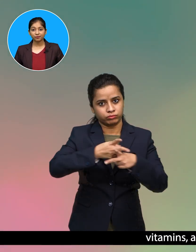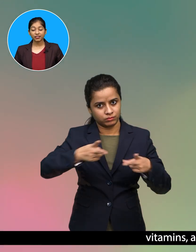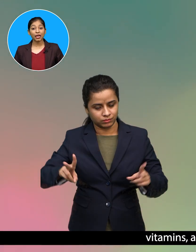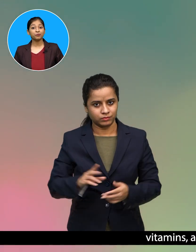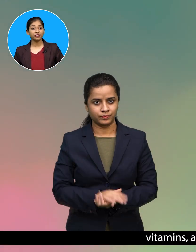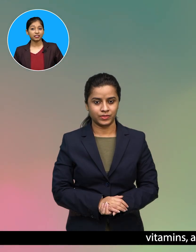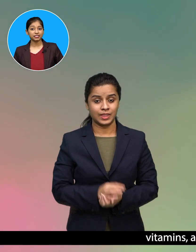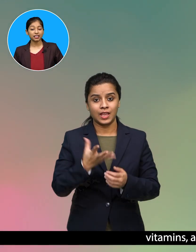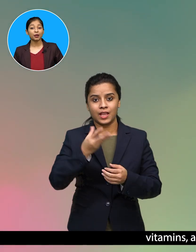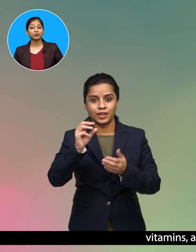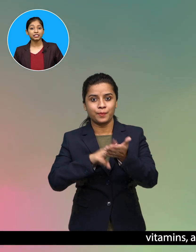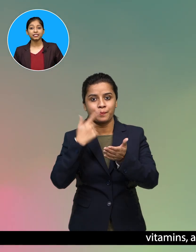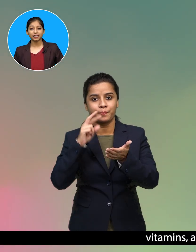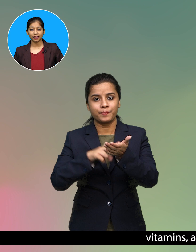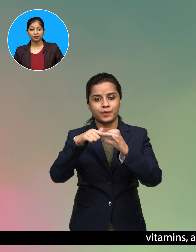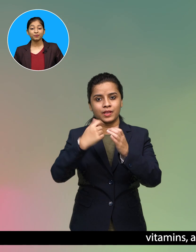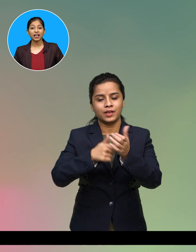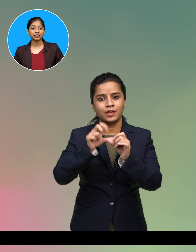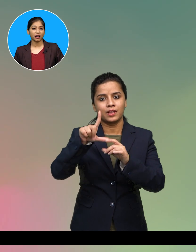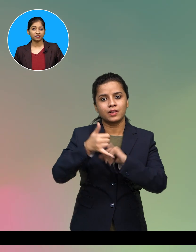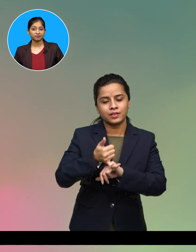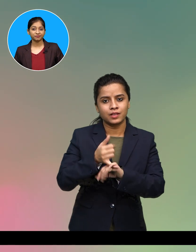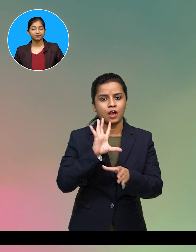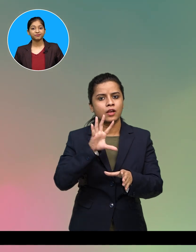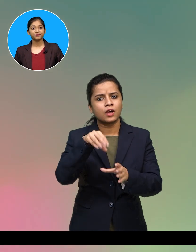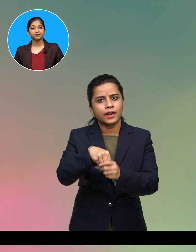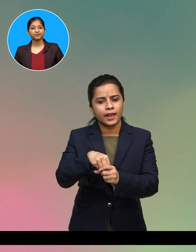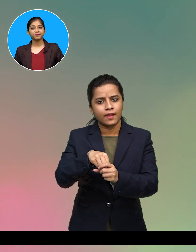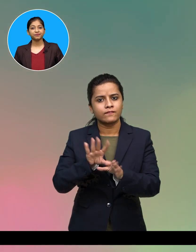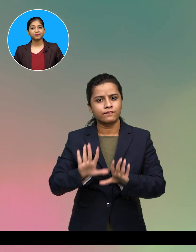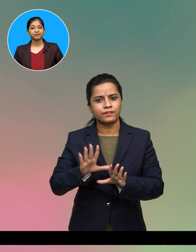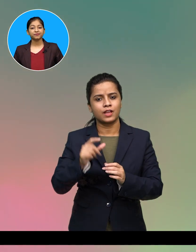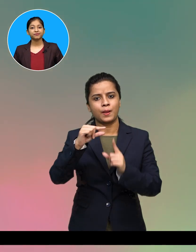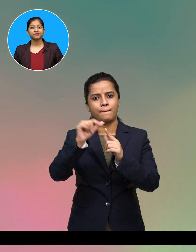vitamins and minerals are present in plasma.